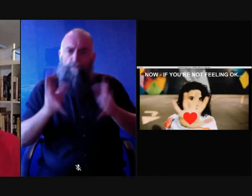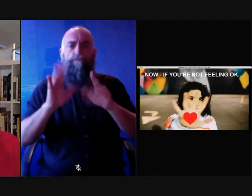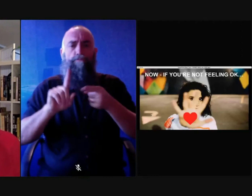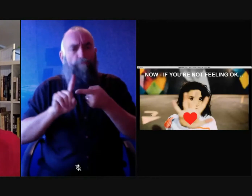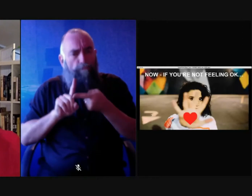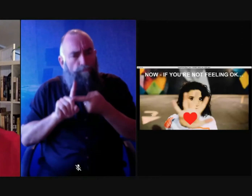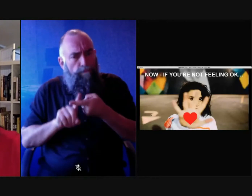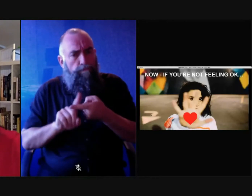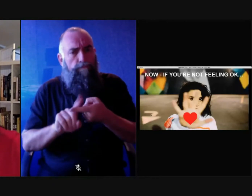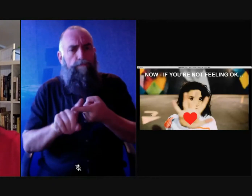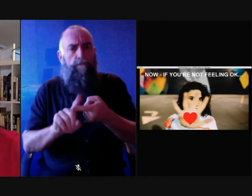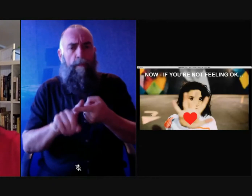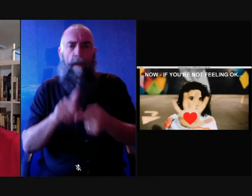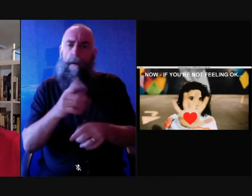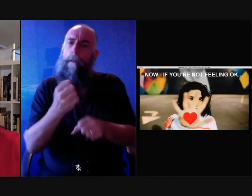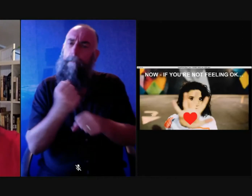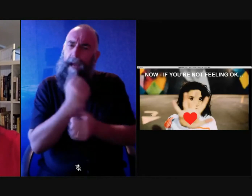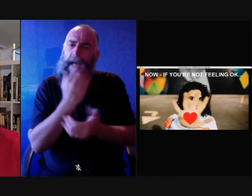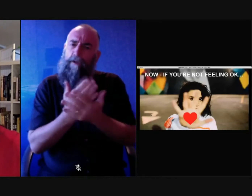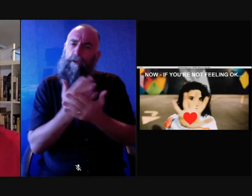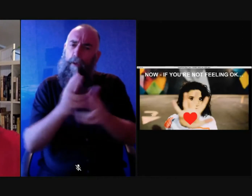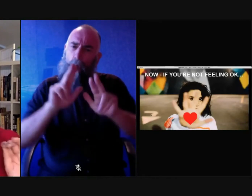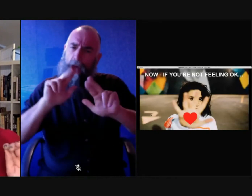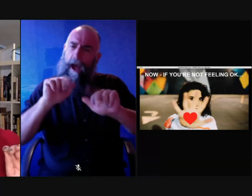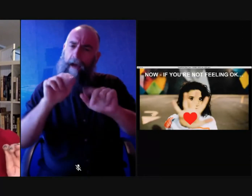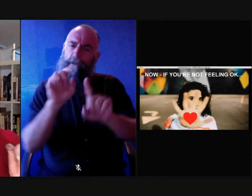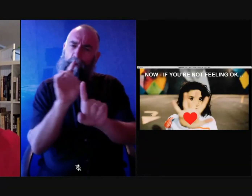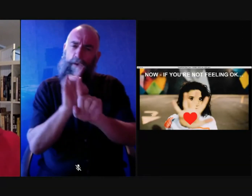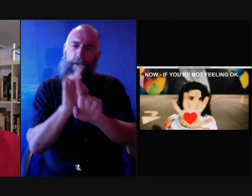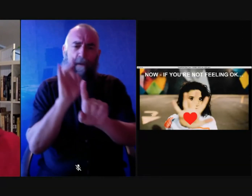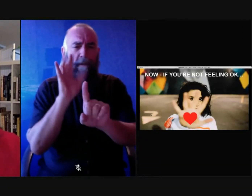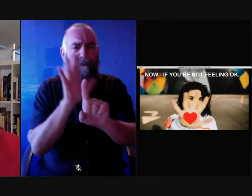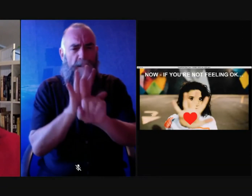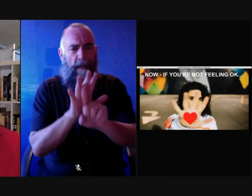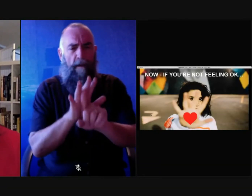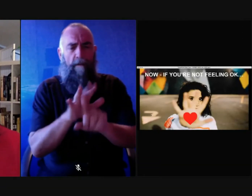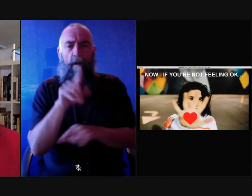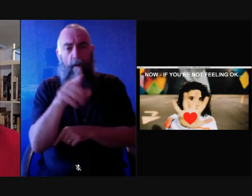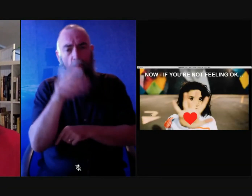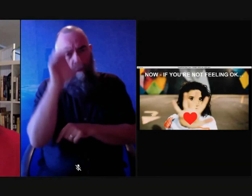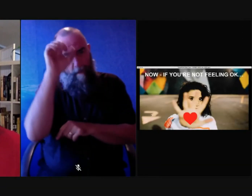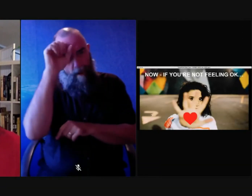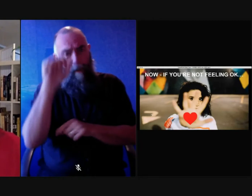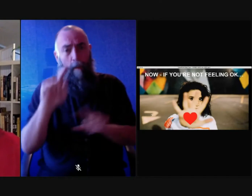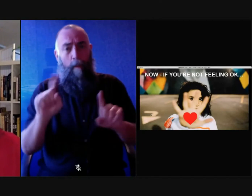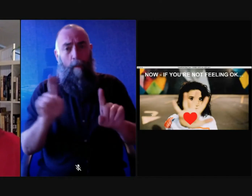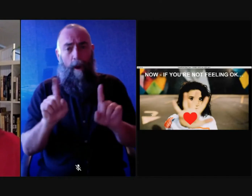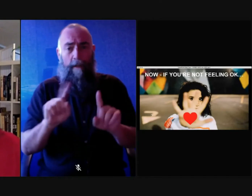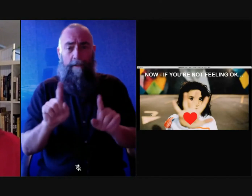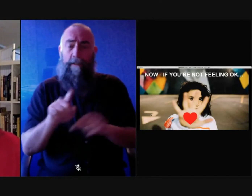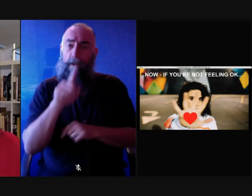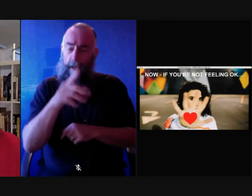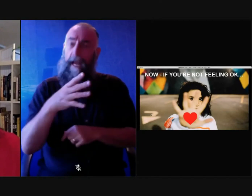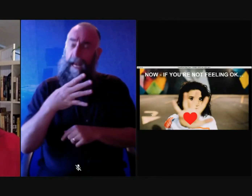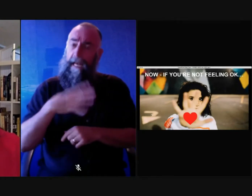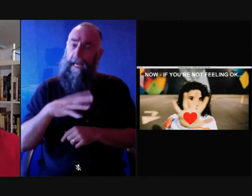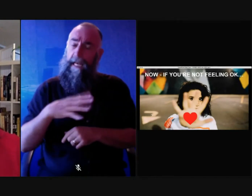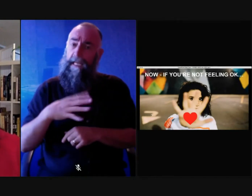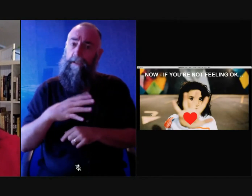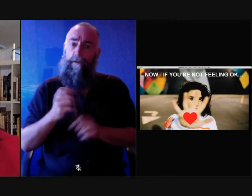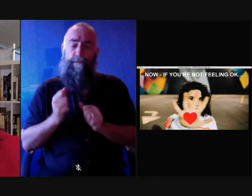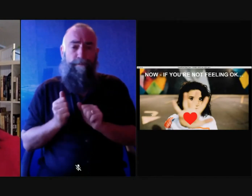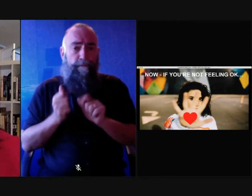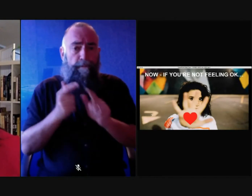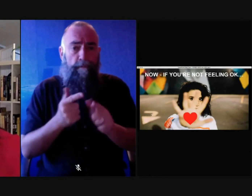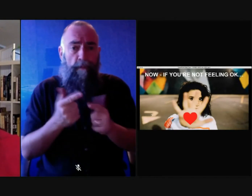wanted to make sure that you're all taking care of yourselves. Remember, you only have to try things that you have the capacity for. If you don't